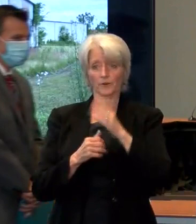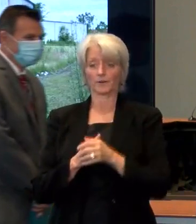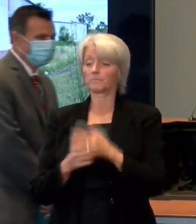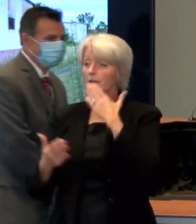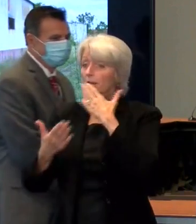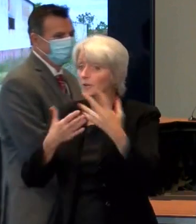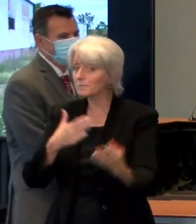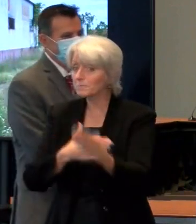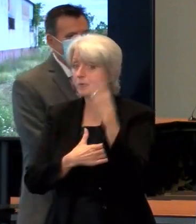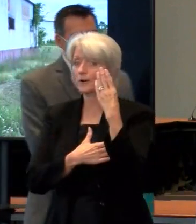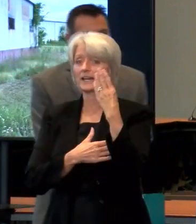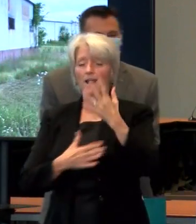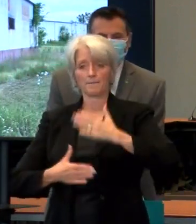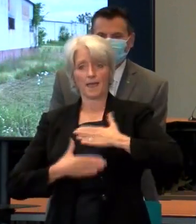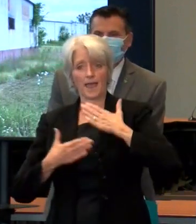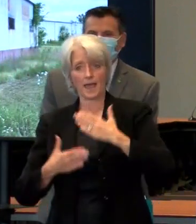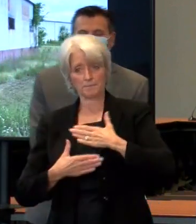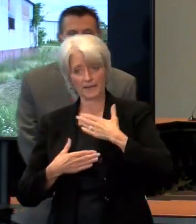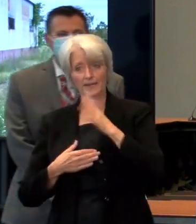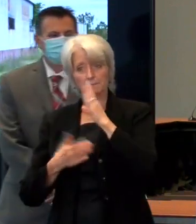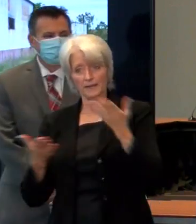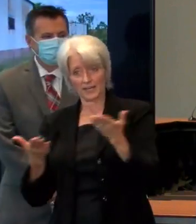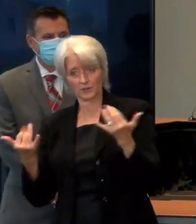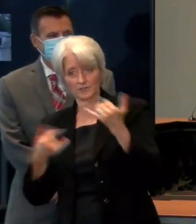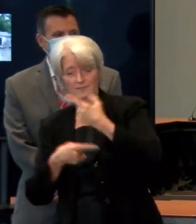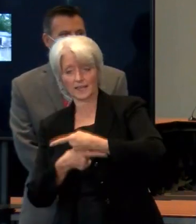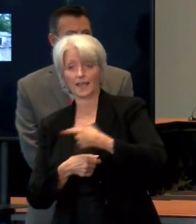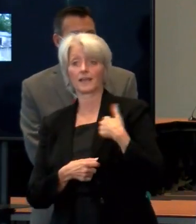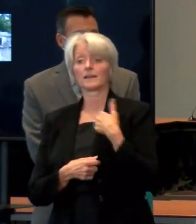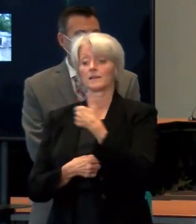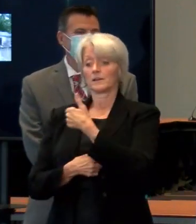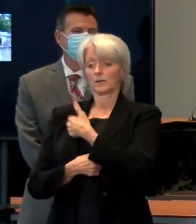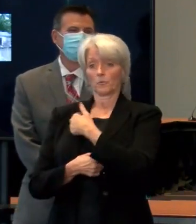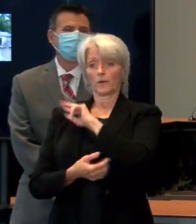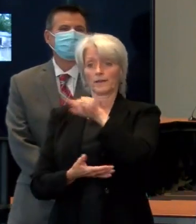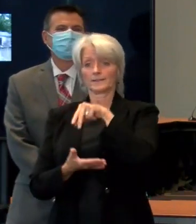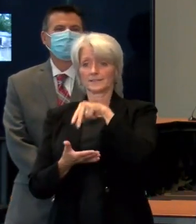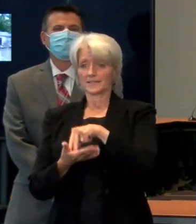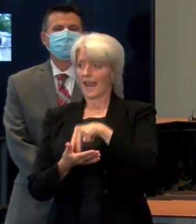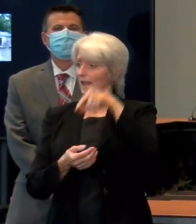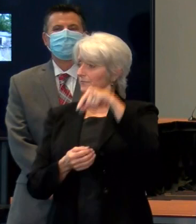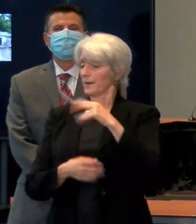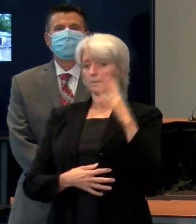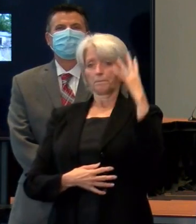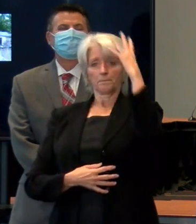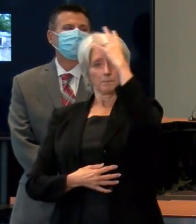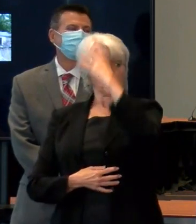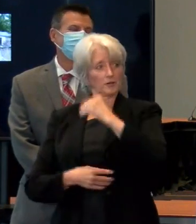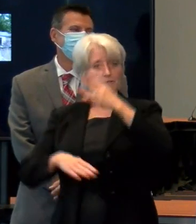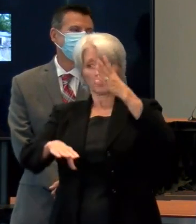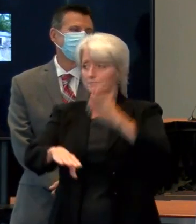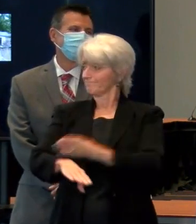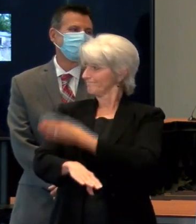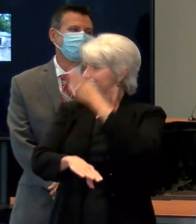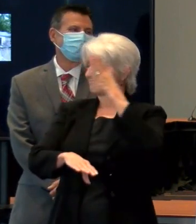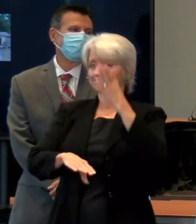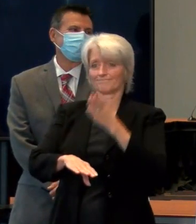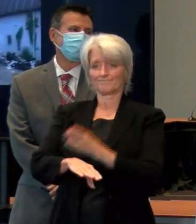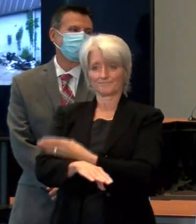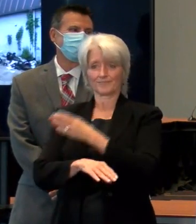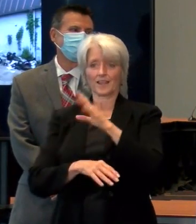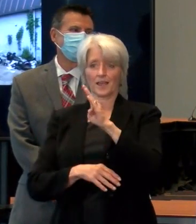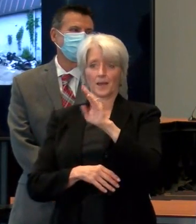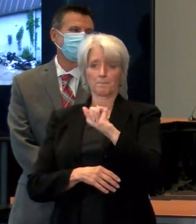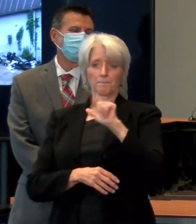Good morning. Very happy to be with you all today. You know, as we stand in this beautifully revitalized ballroom